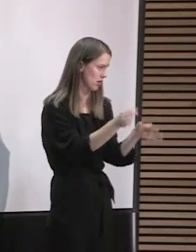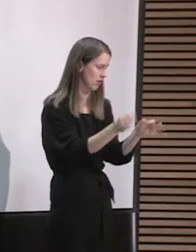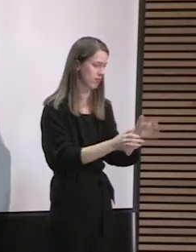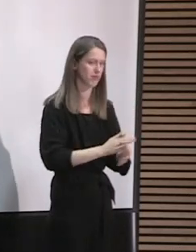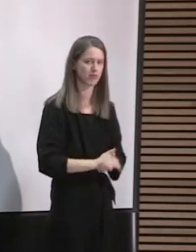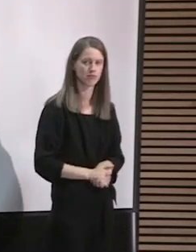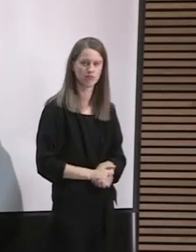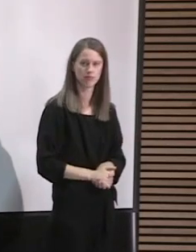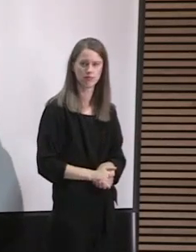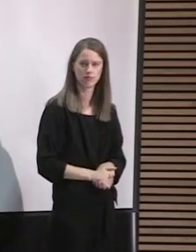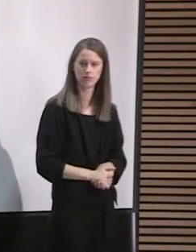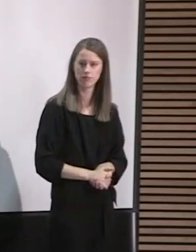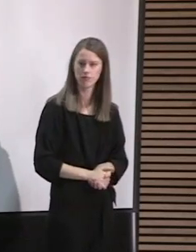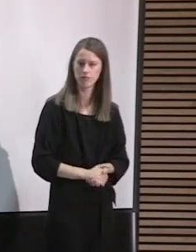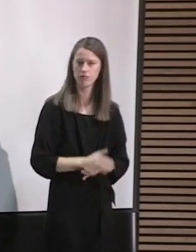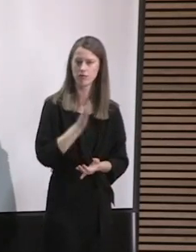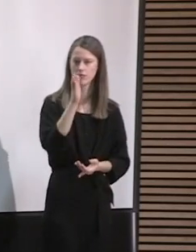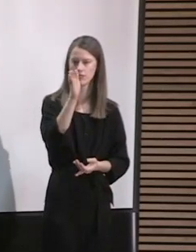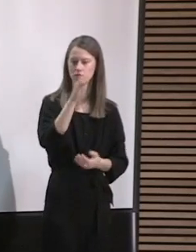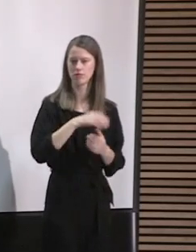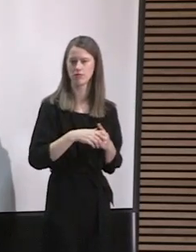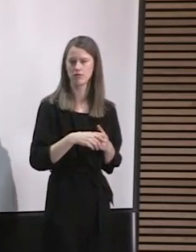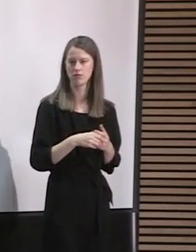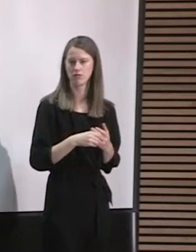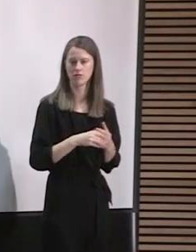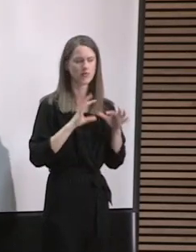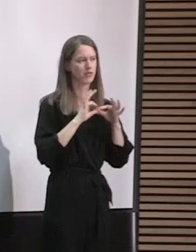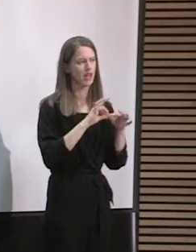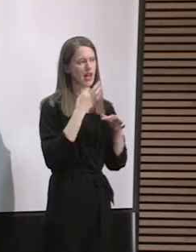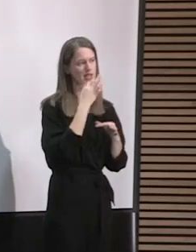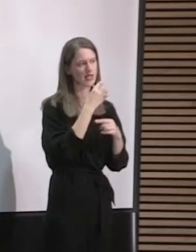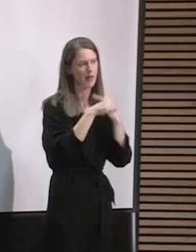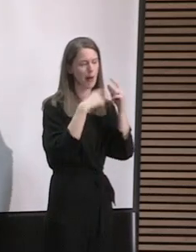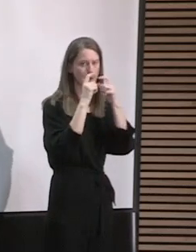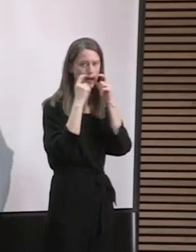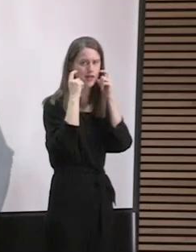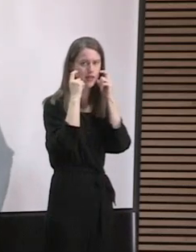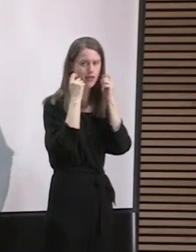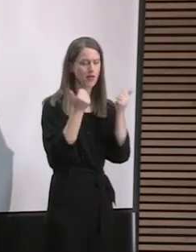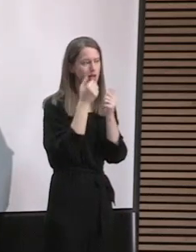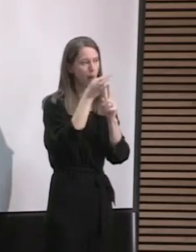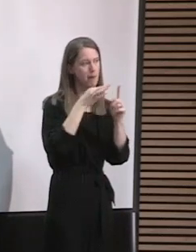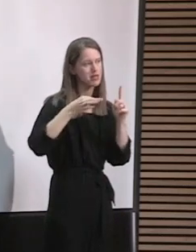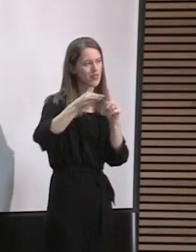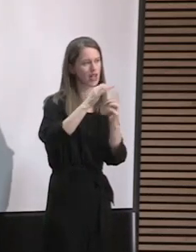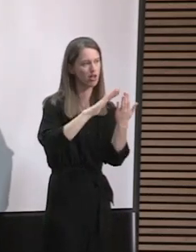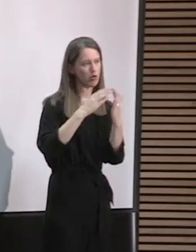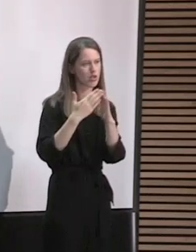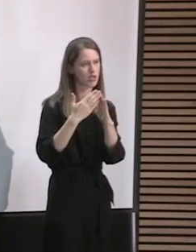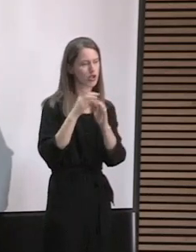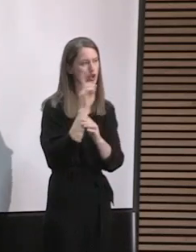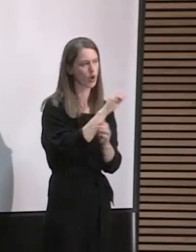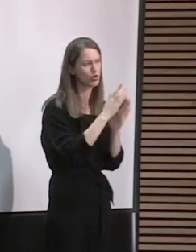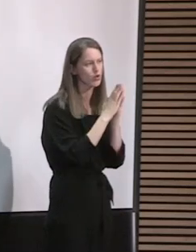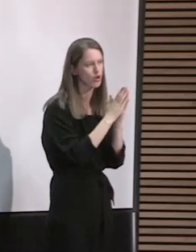determine. Minister, with regards to the wearing of masks, many of our Pasifika communities attend